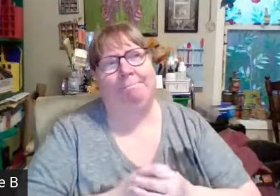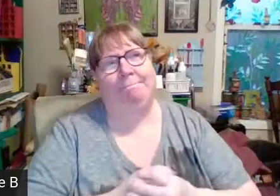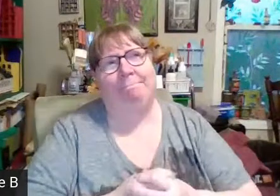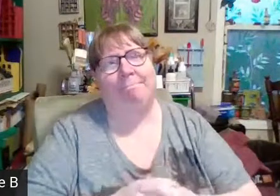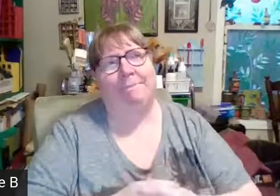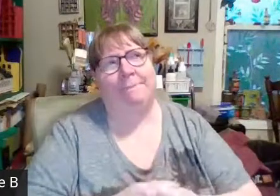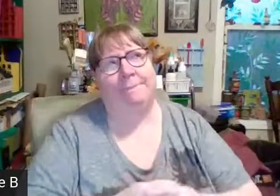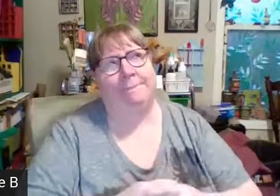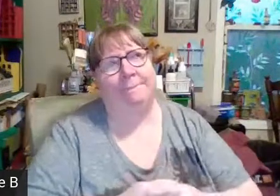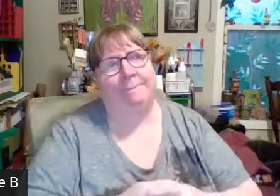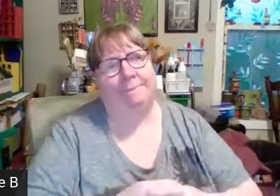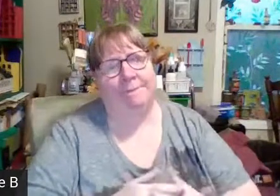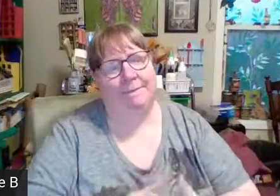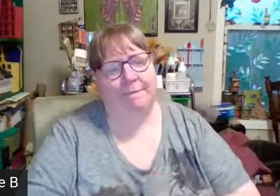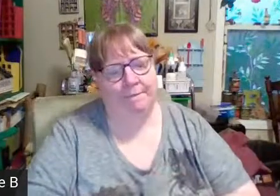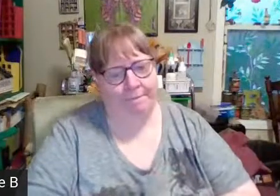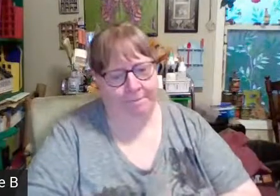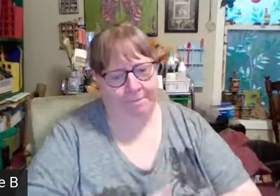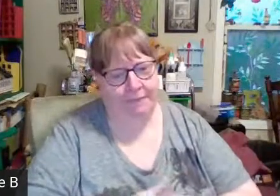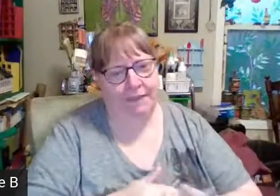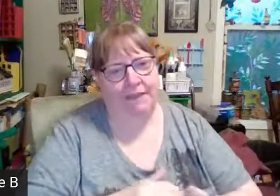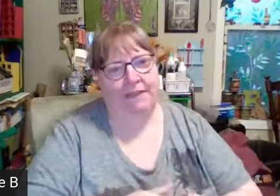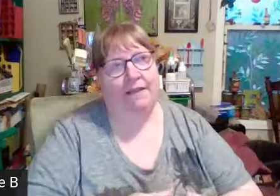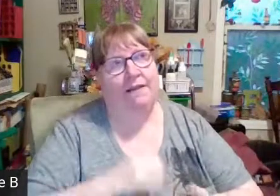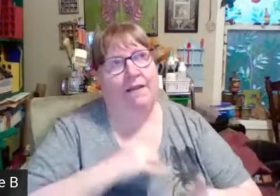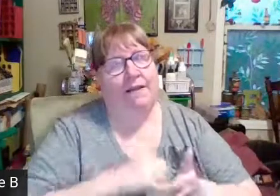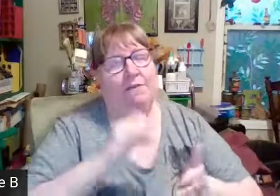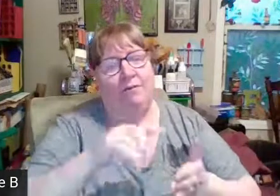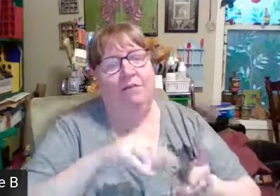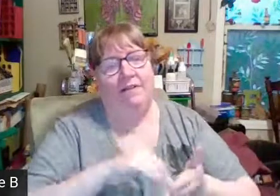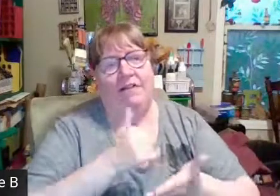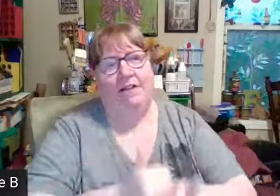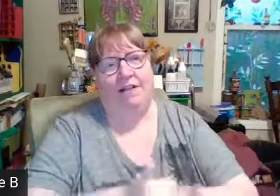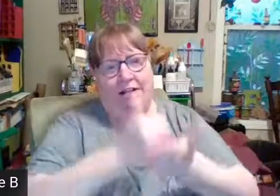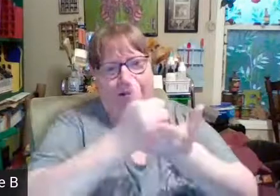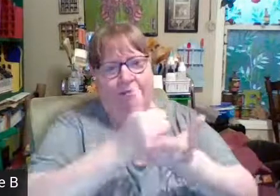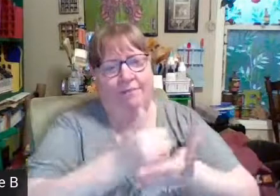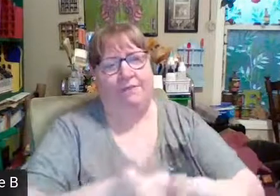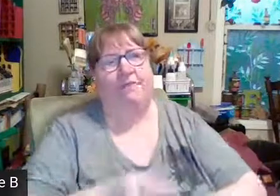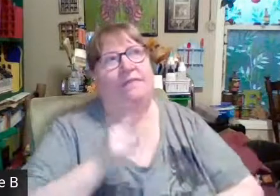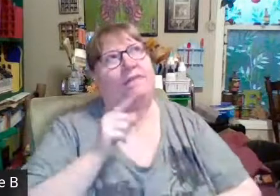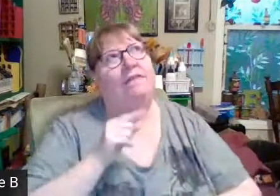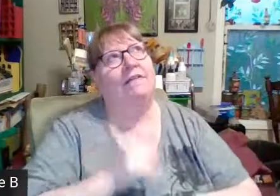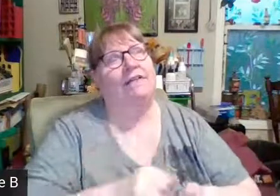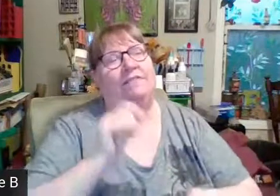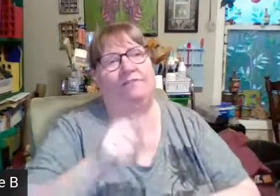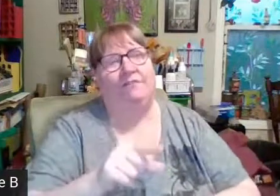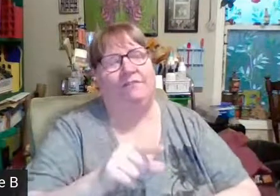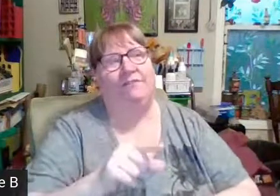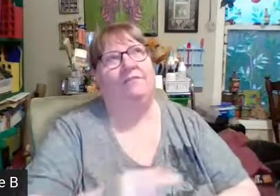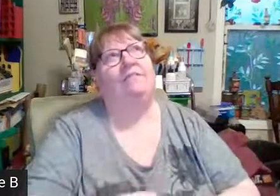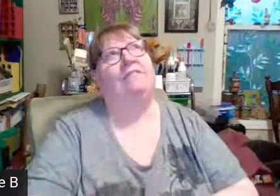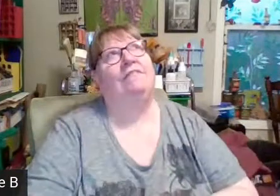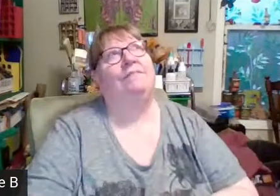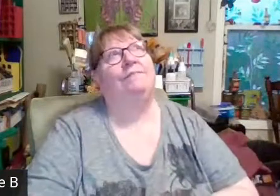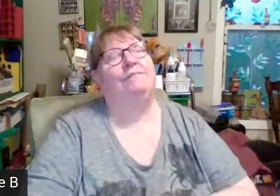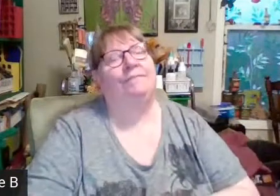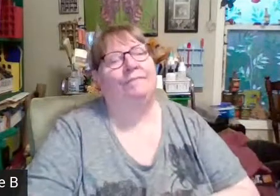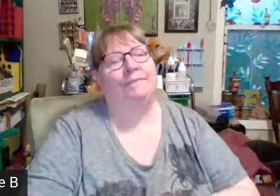it would help all of us if we got the general sense from you. What types of things